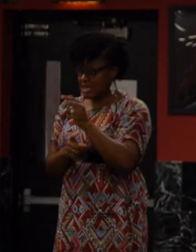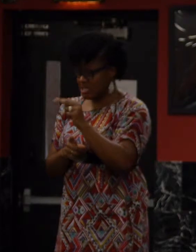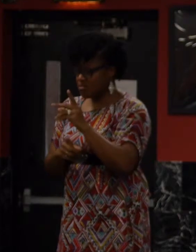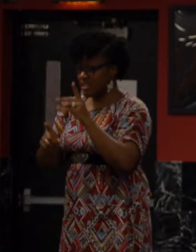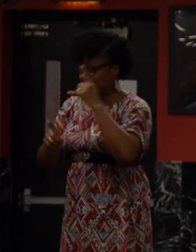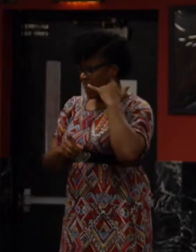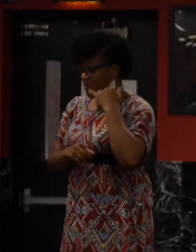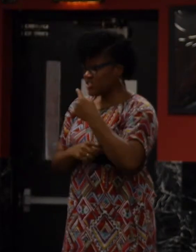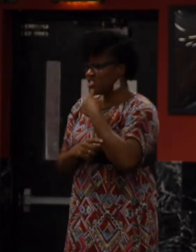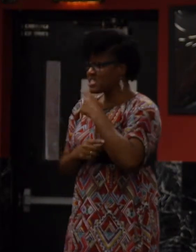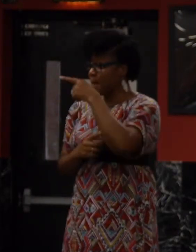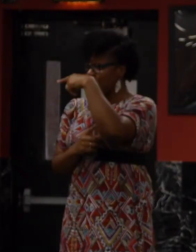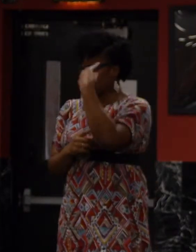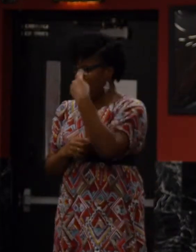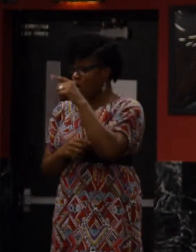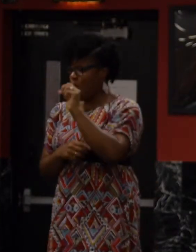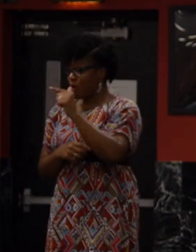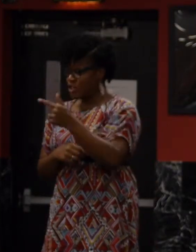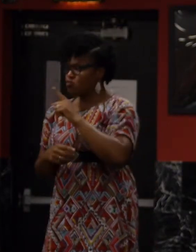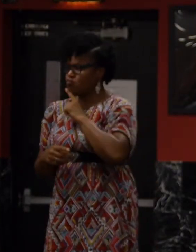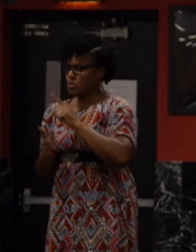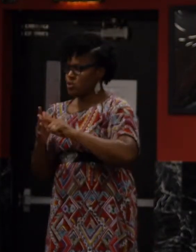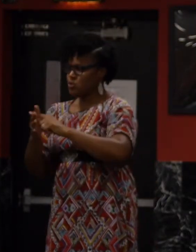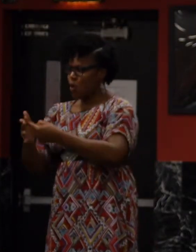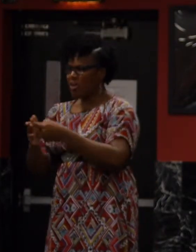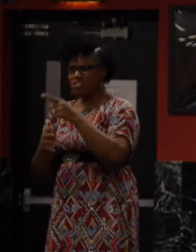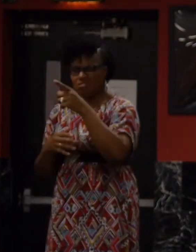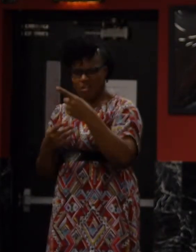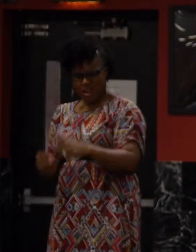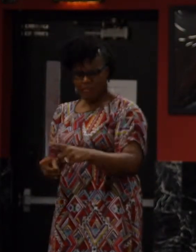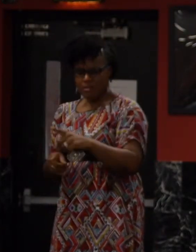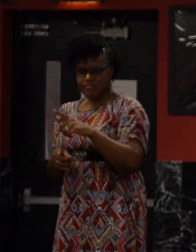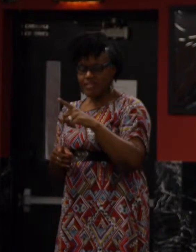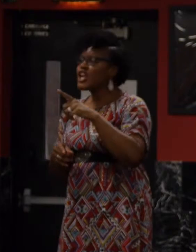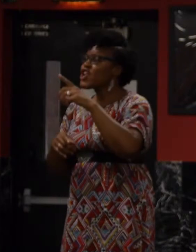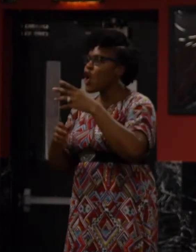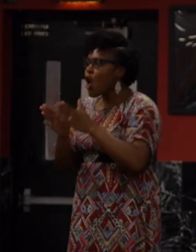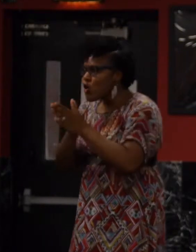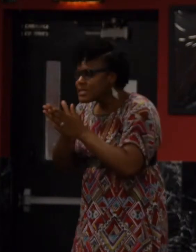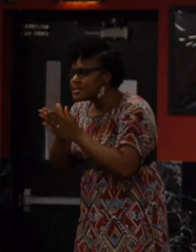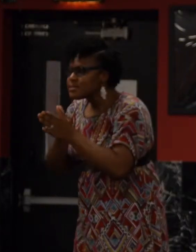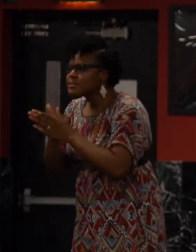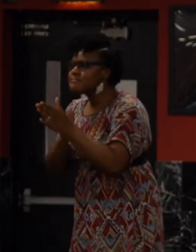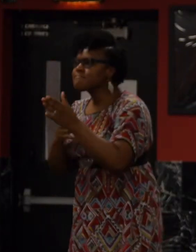that Black August really started being practiced in earnest